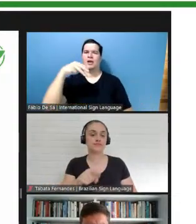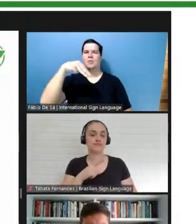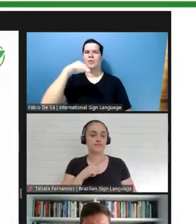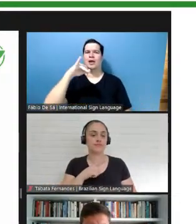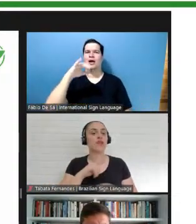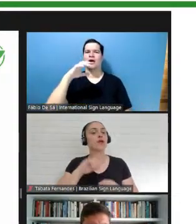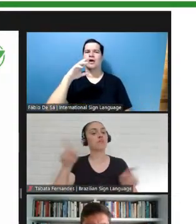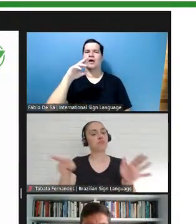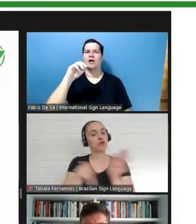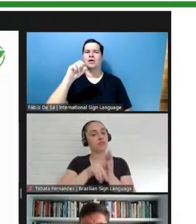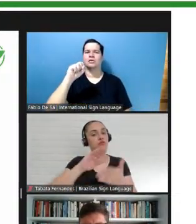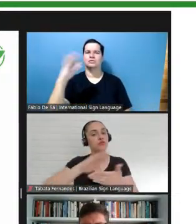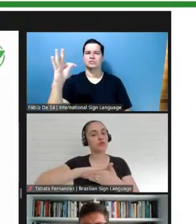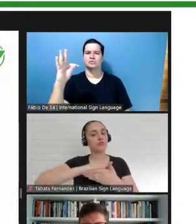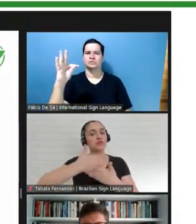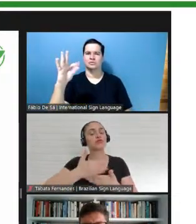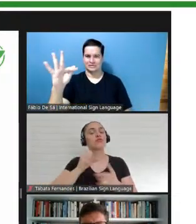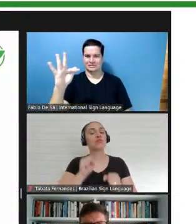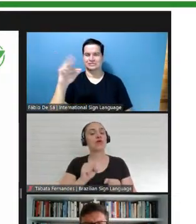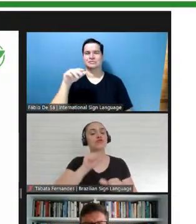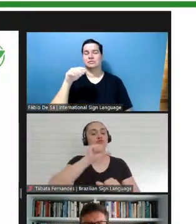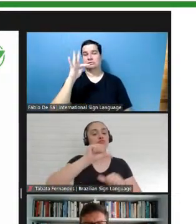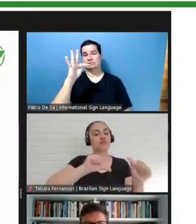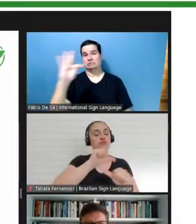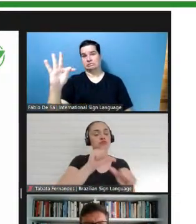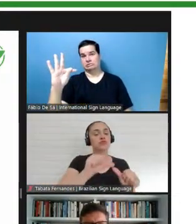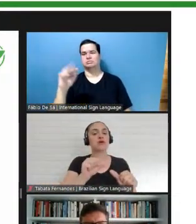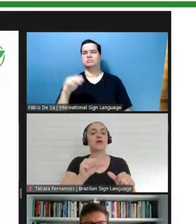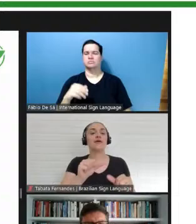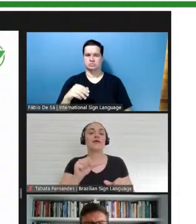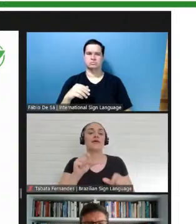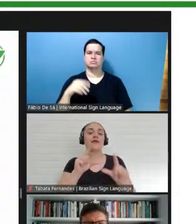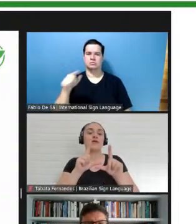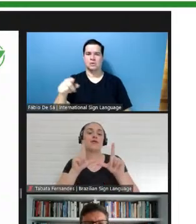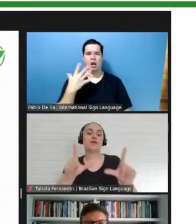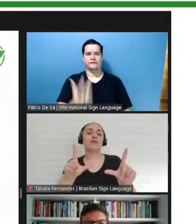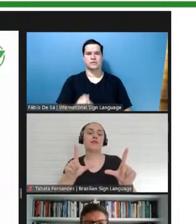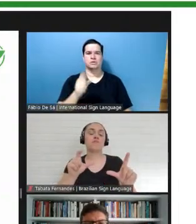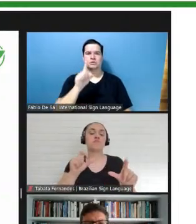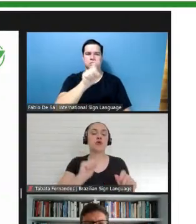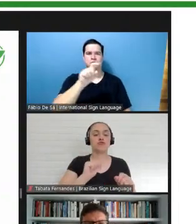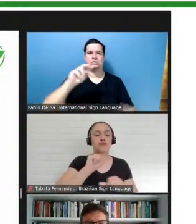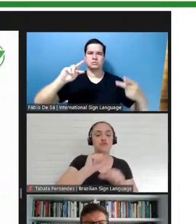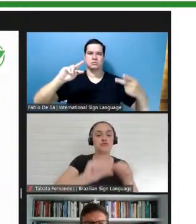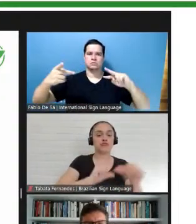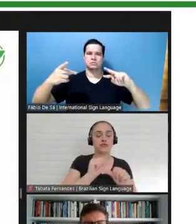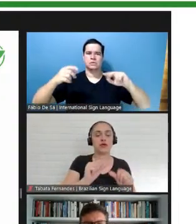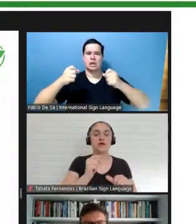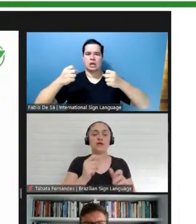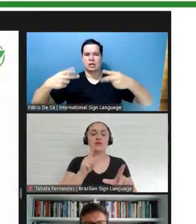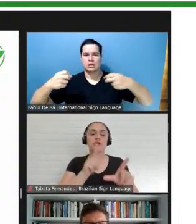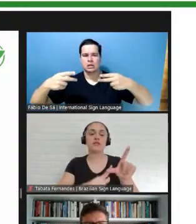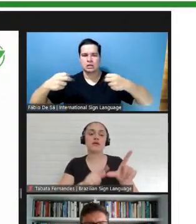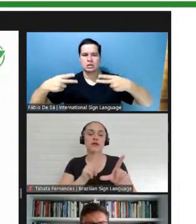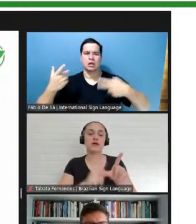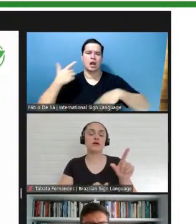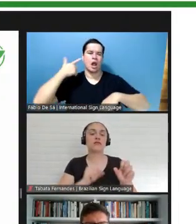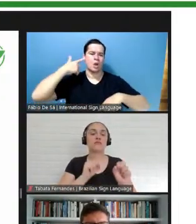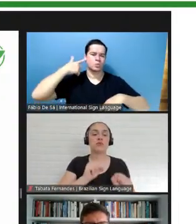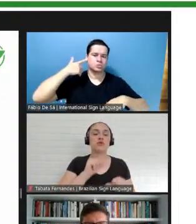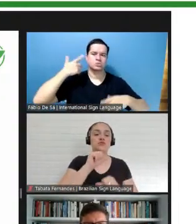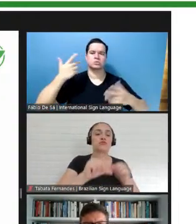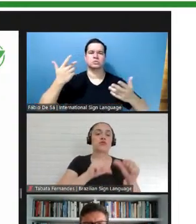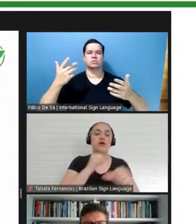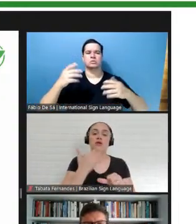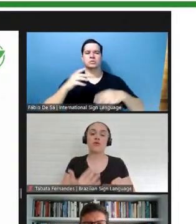You can change the display, you can change the mouse pointer, you can change the contrast, you can turn audio narrator on so that it